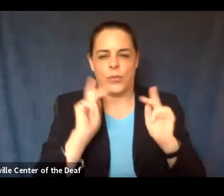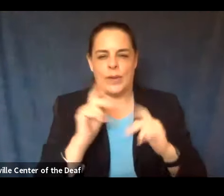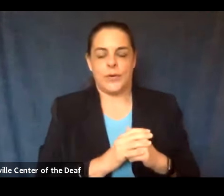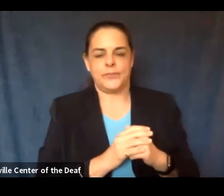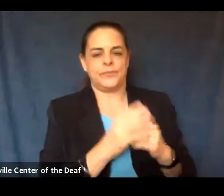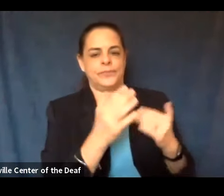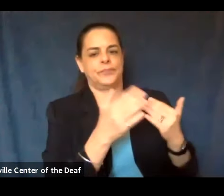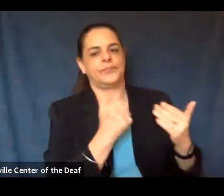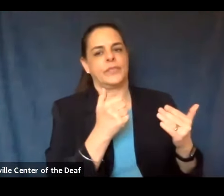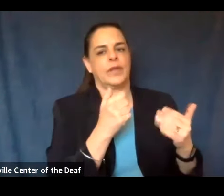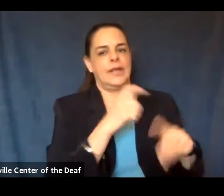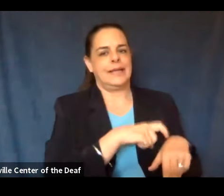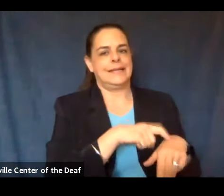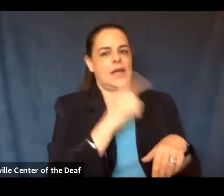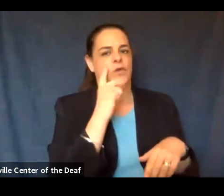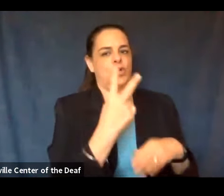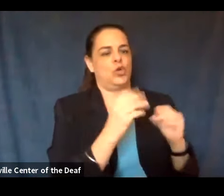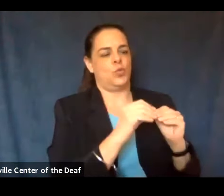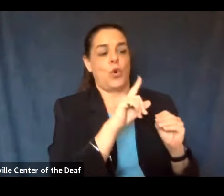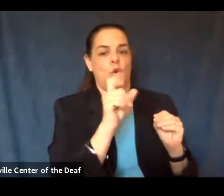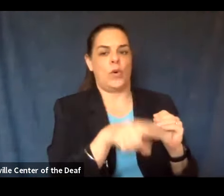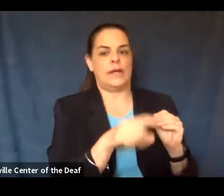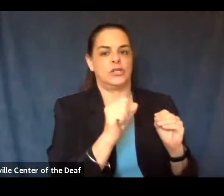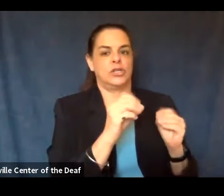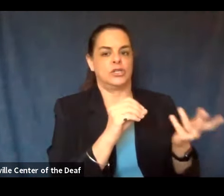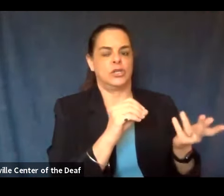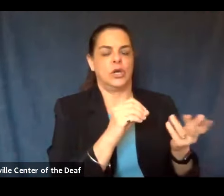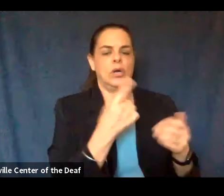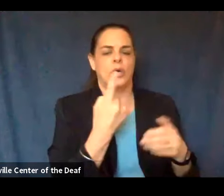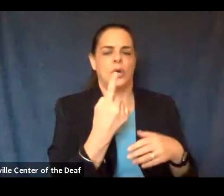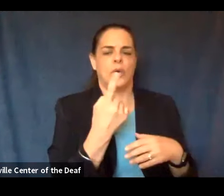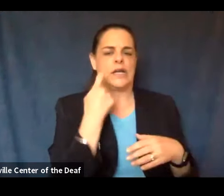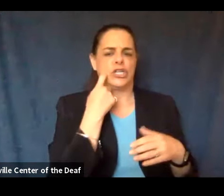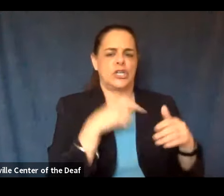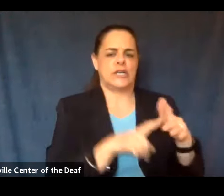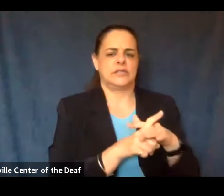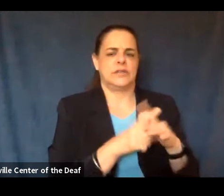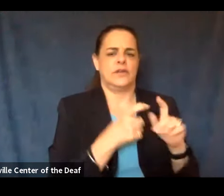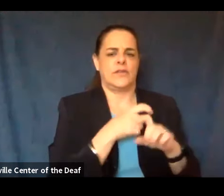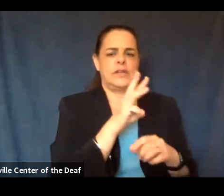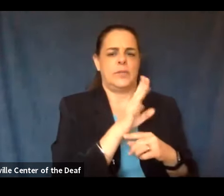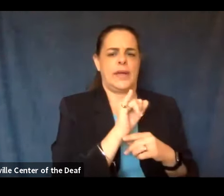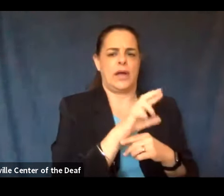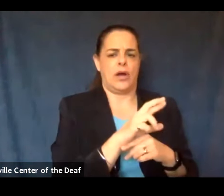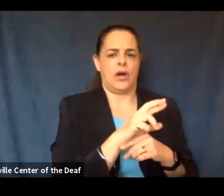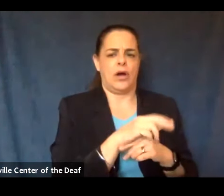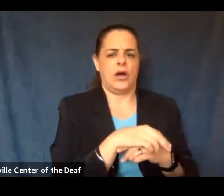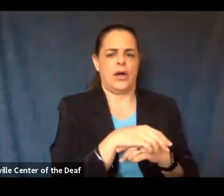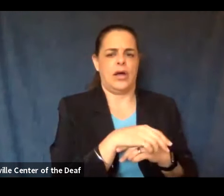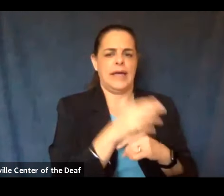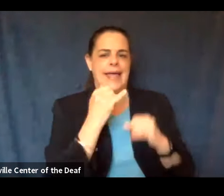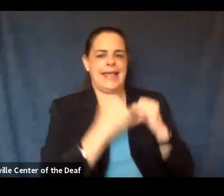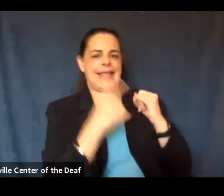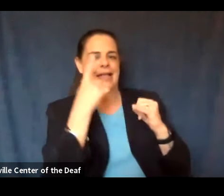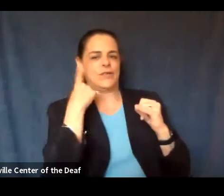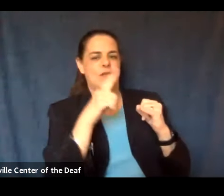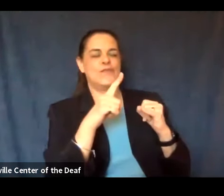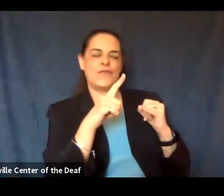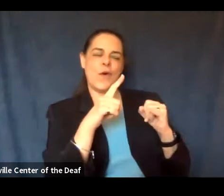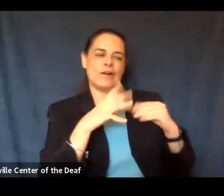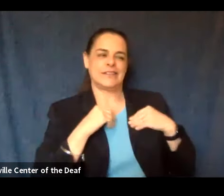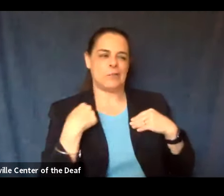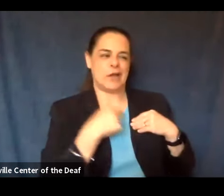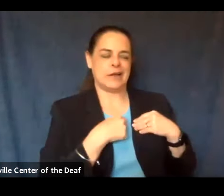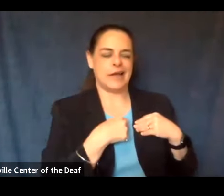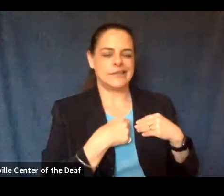time for 2 more questions. So one of those just came in from WBIR. They say, last one, thank you for indulging us. Can